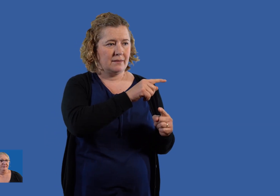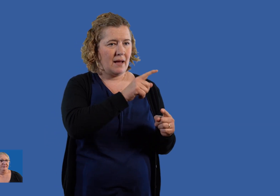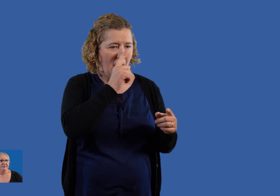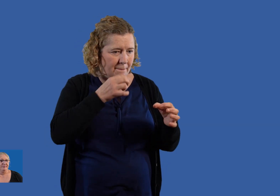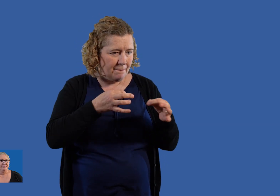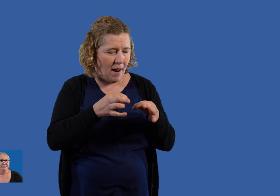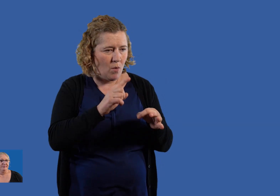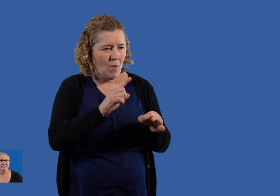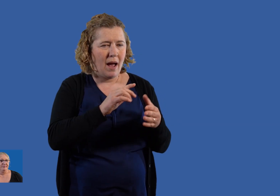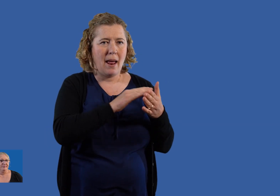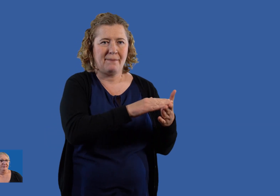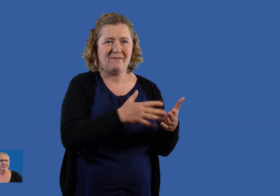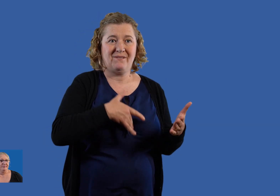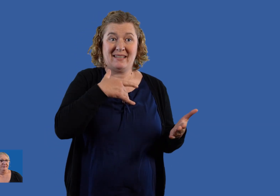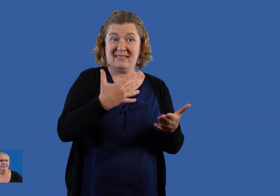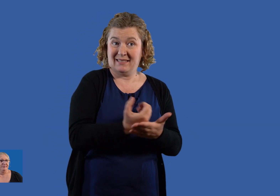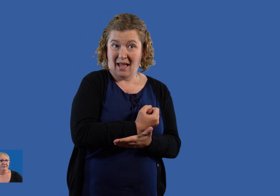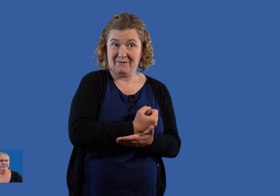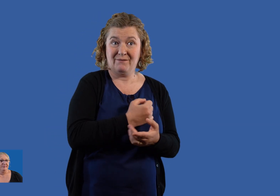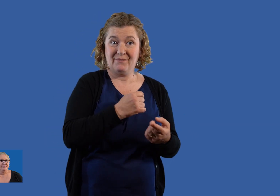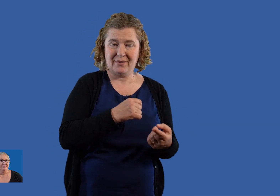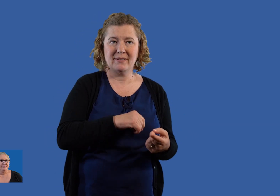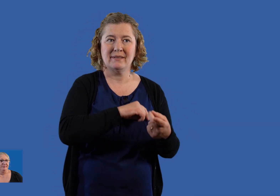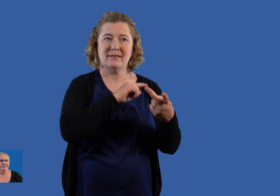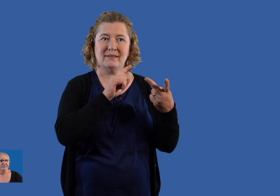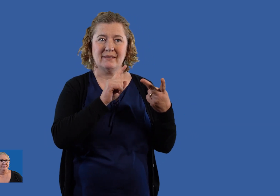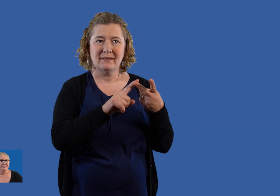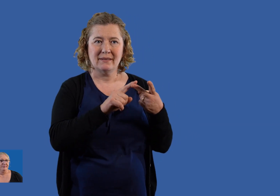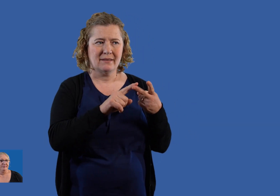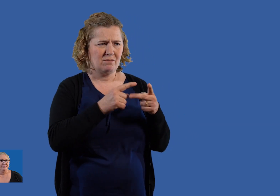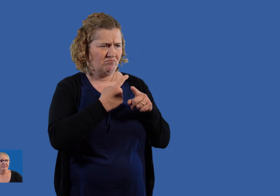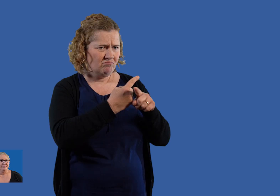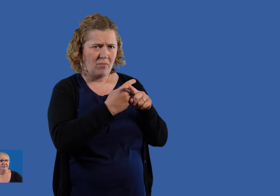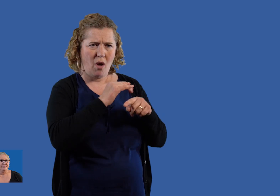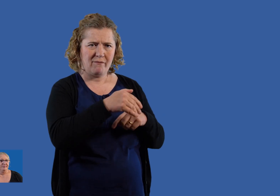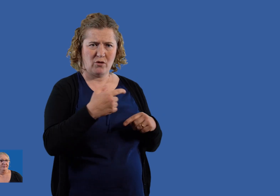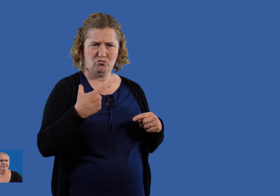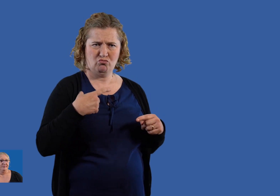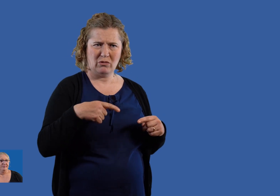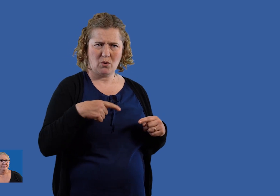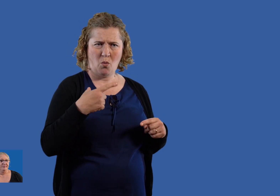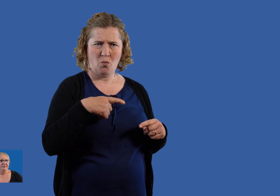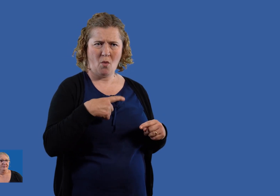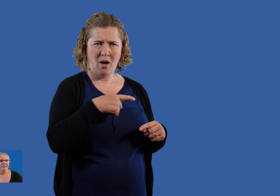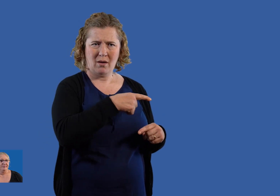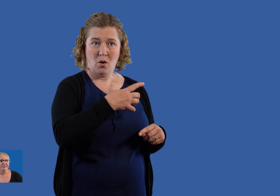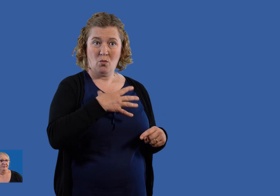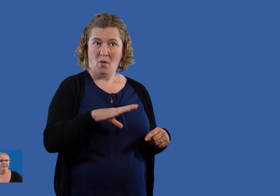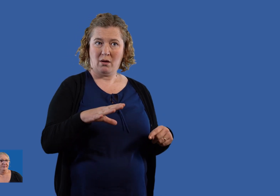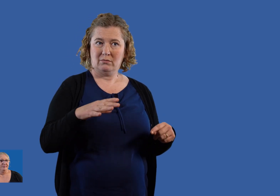That is, things that they can do to make themselves feel safe, like talk about reasons to live.